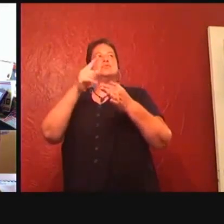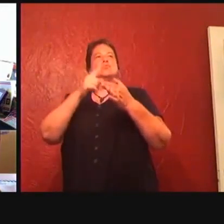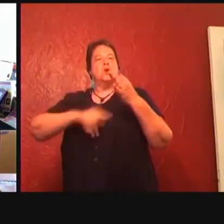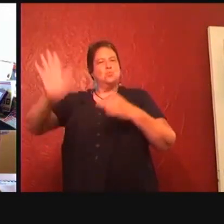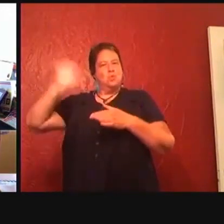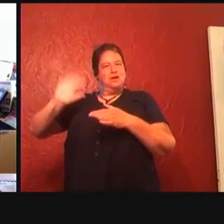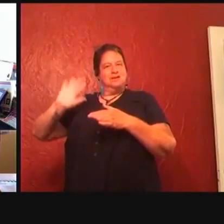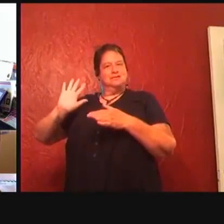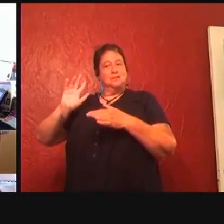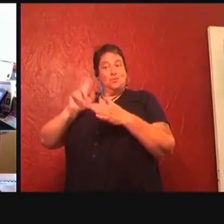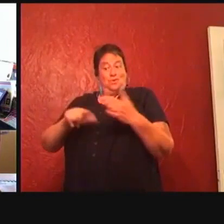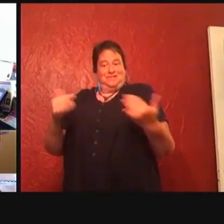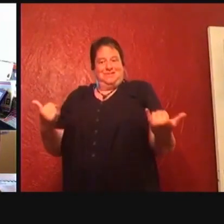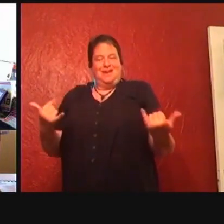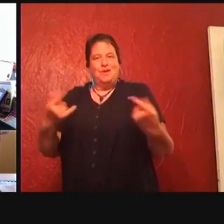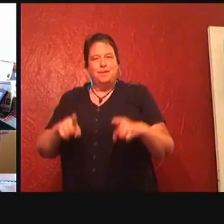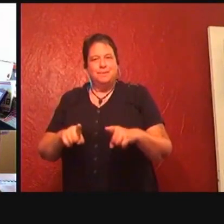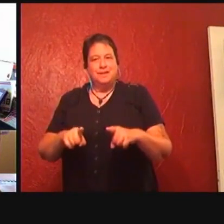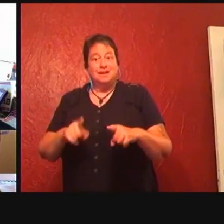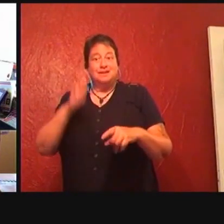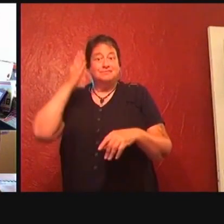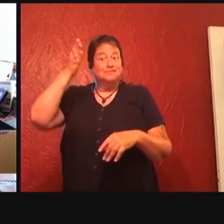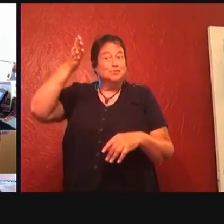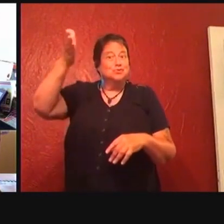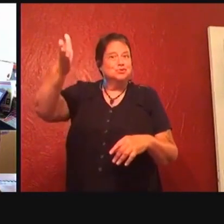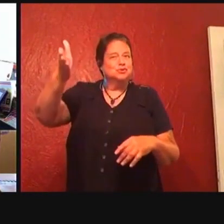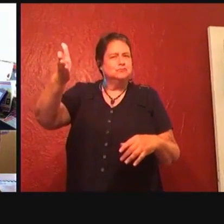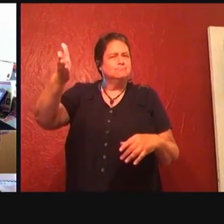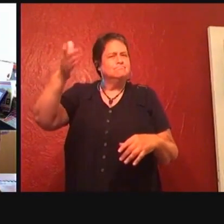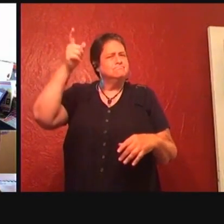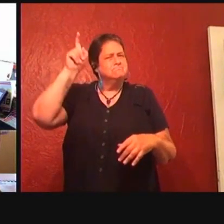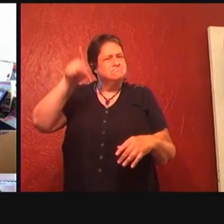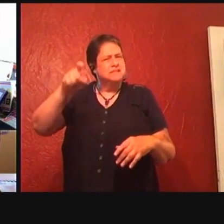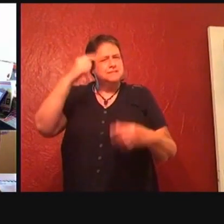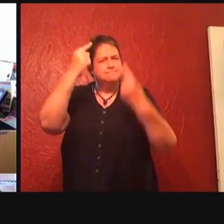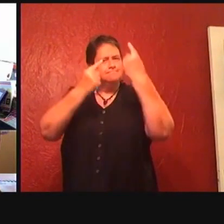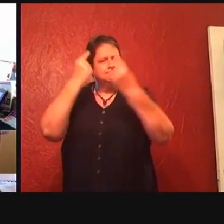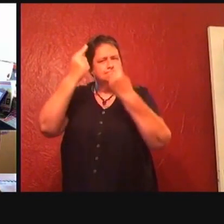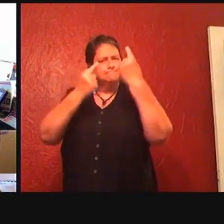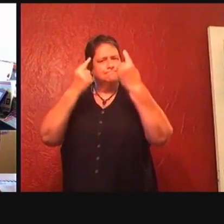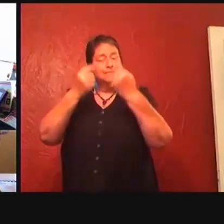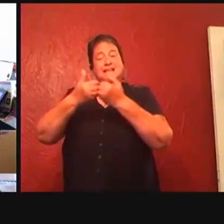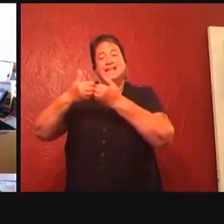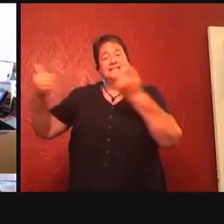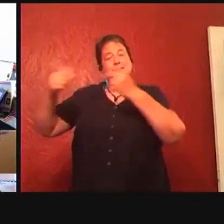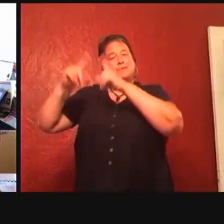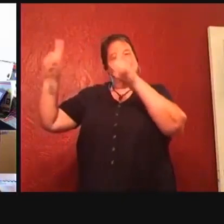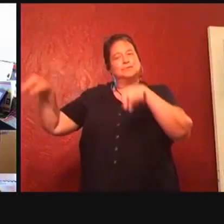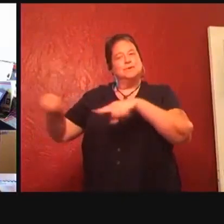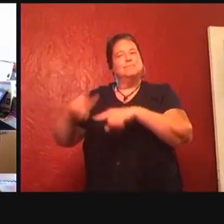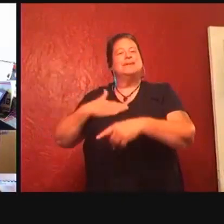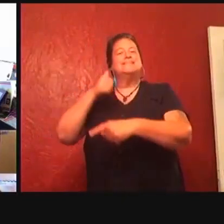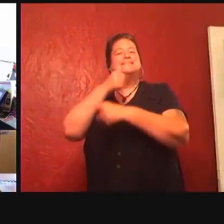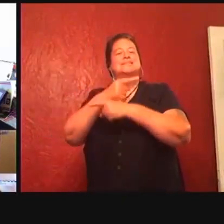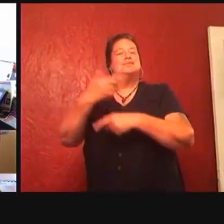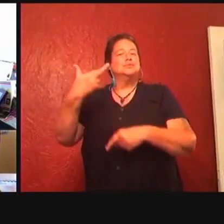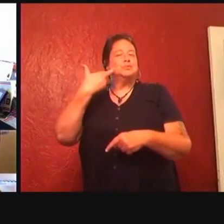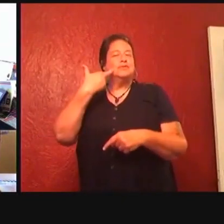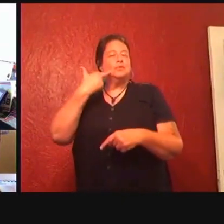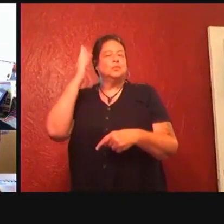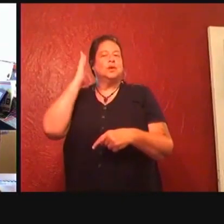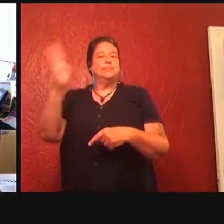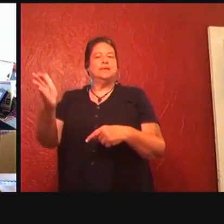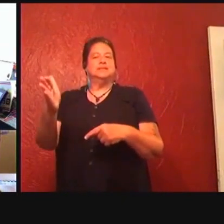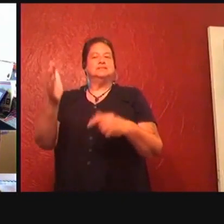is now, and what is yet to come. In a separate screen, my sister, Reverend Rachel Hollander, will be interpreting